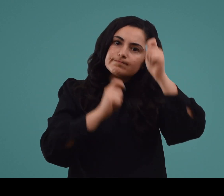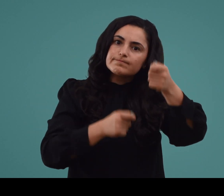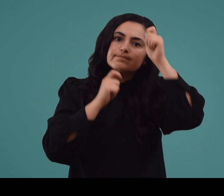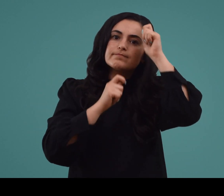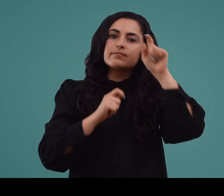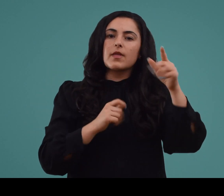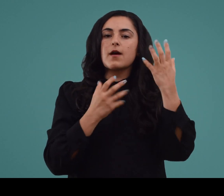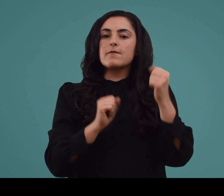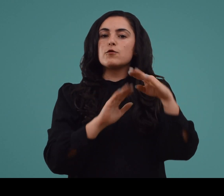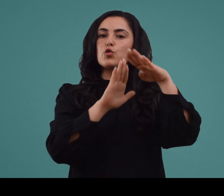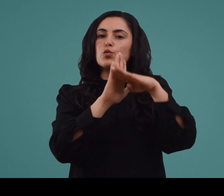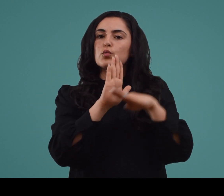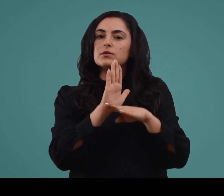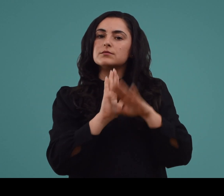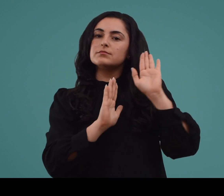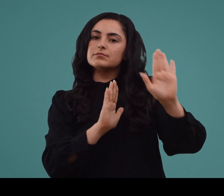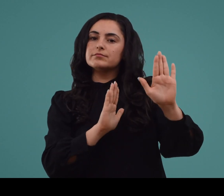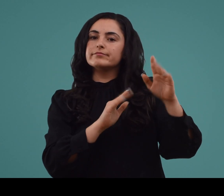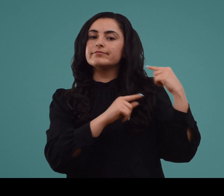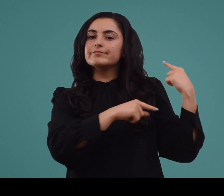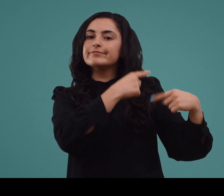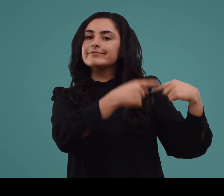Observe the site's rules and customs.